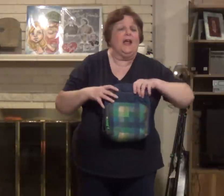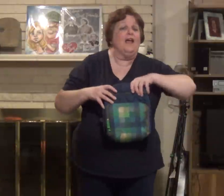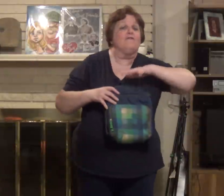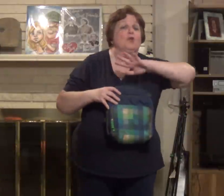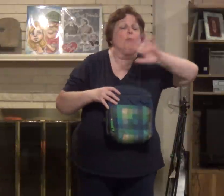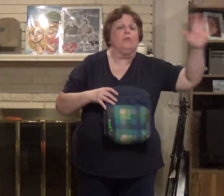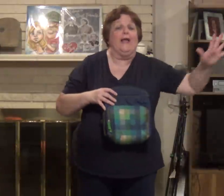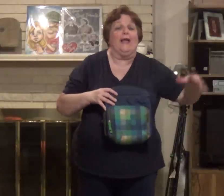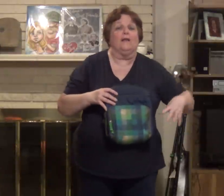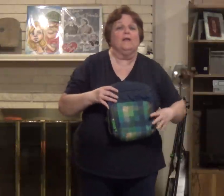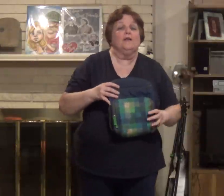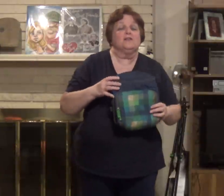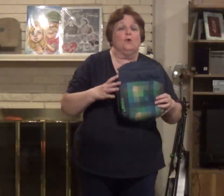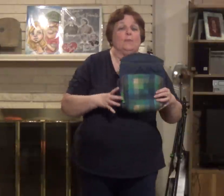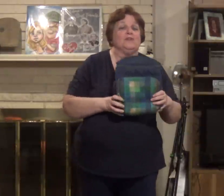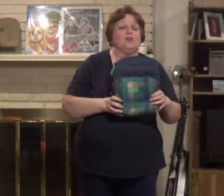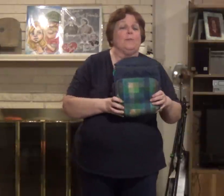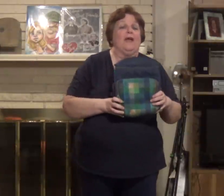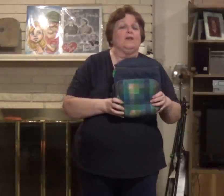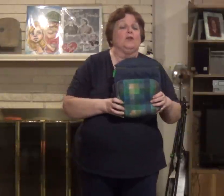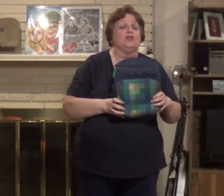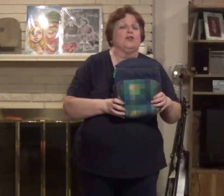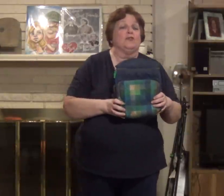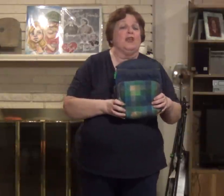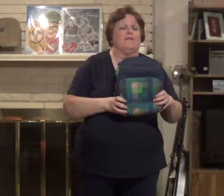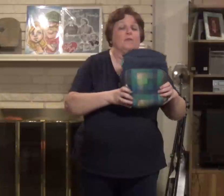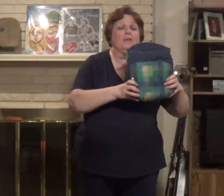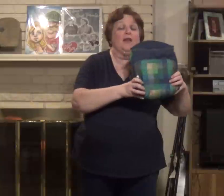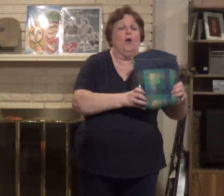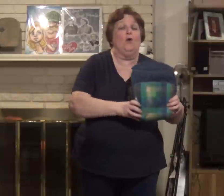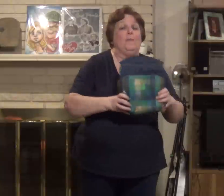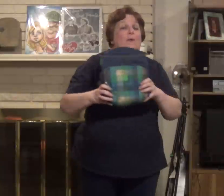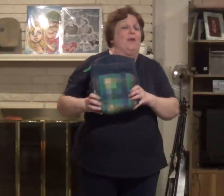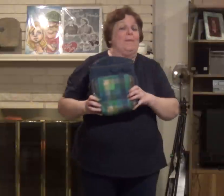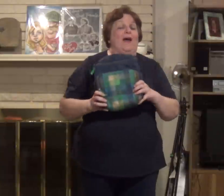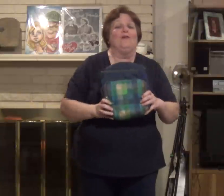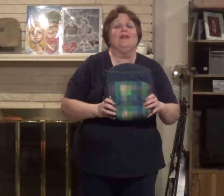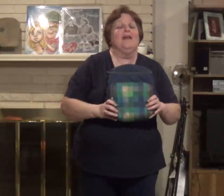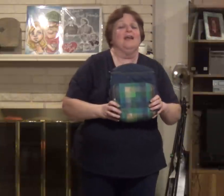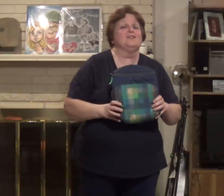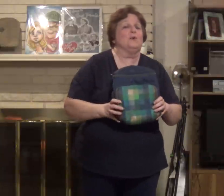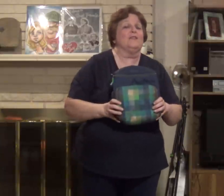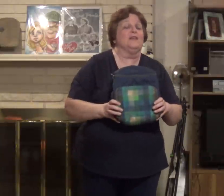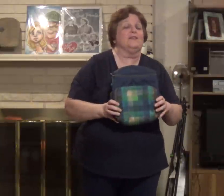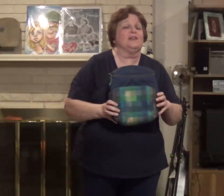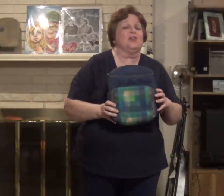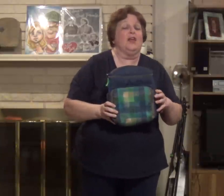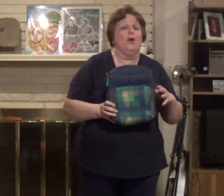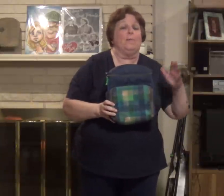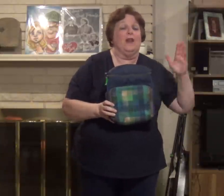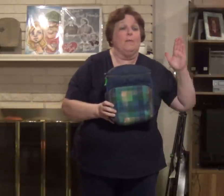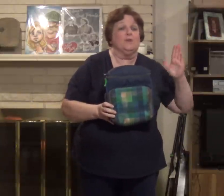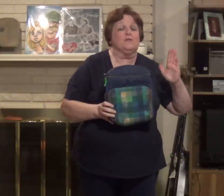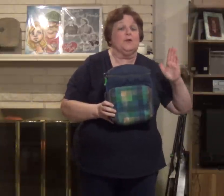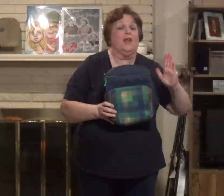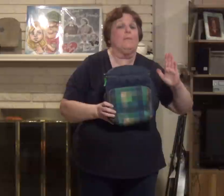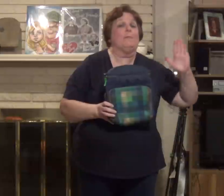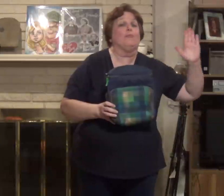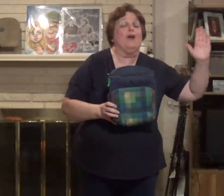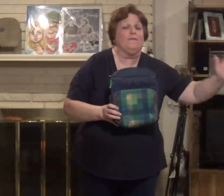have no plan. So I'm going to start packing a lunch every day for me at home and when I'm out. And so I think that's going to help. And I'm also going to have my breakfast